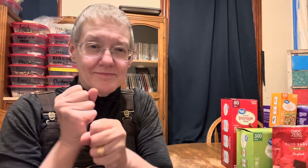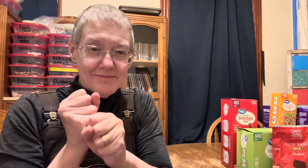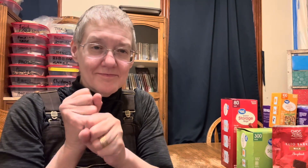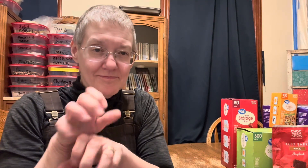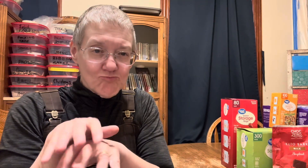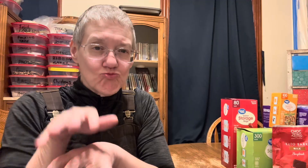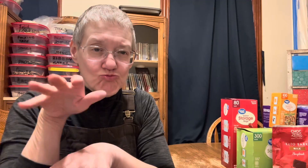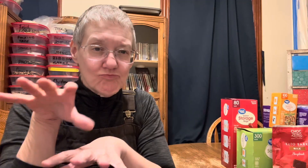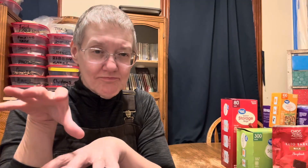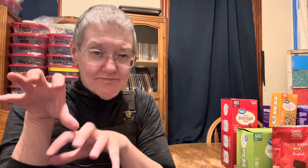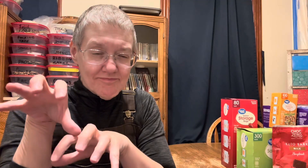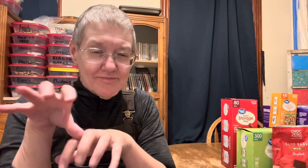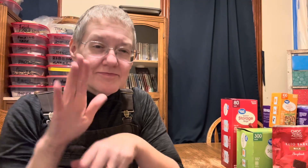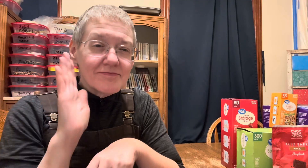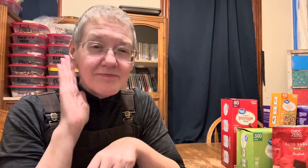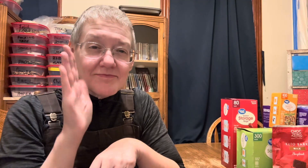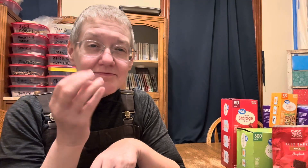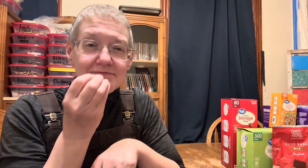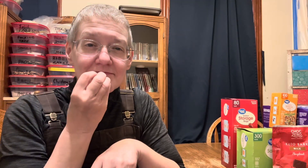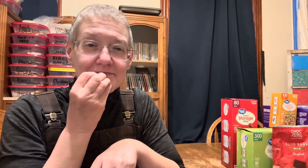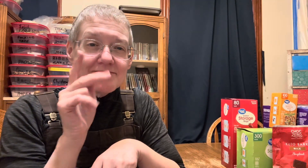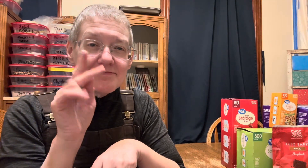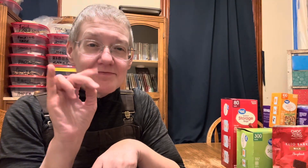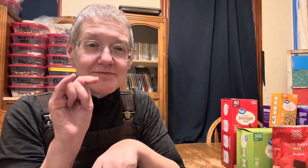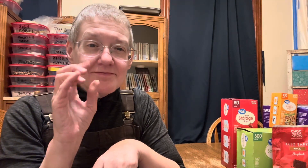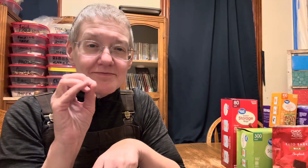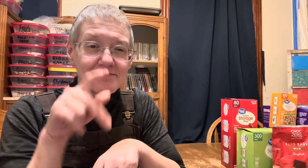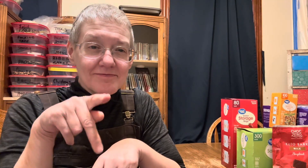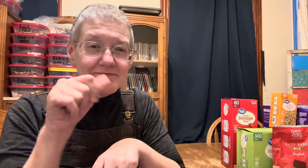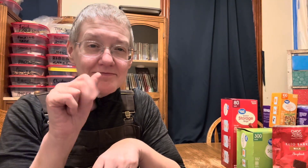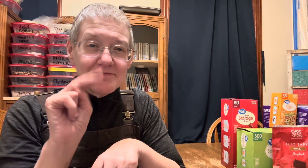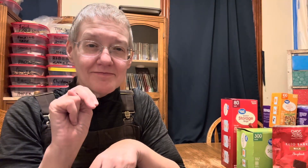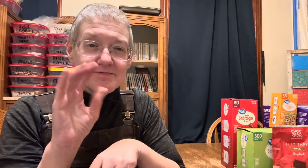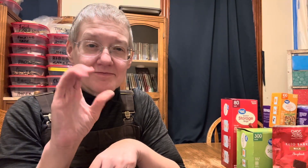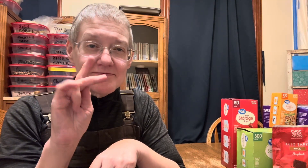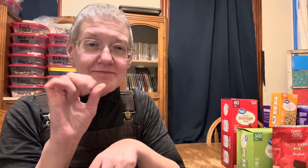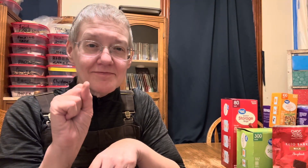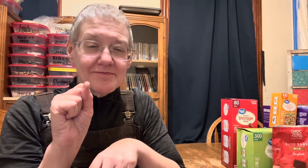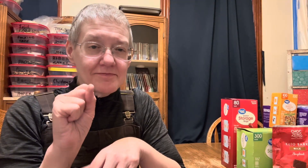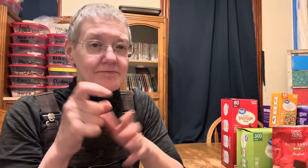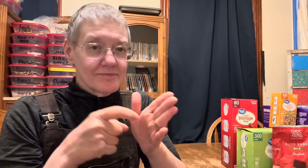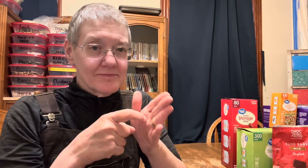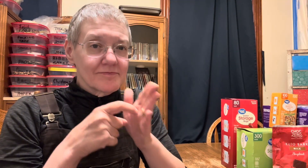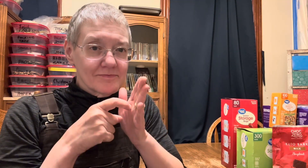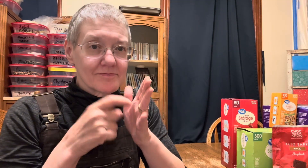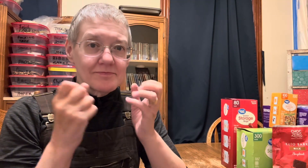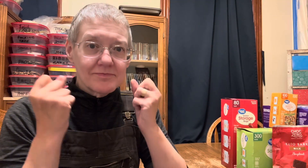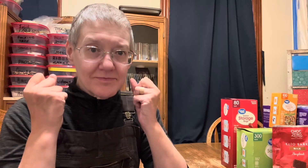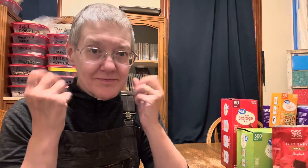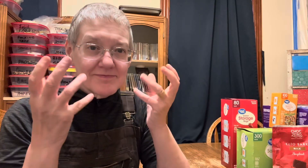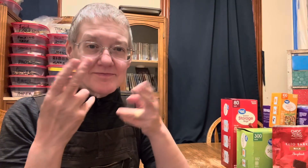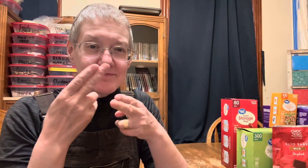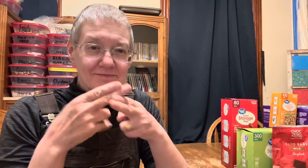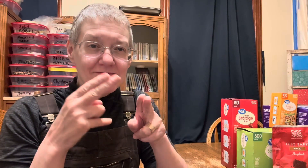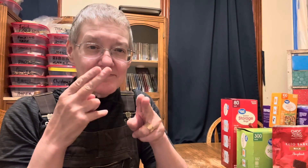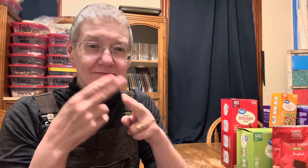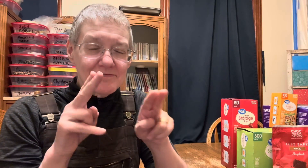I will be pre-stocking that in the freezer. And he will eat keto pancakes, which require a lot